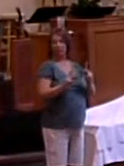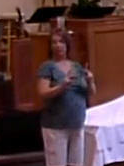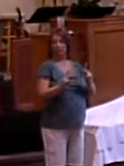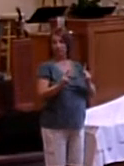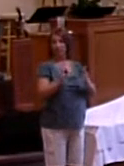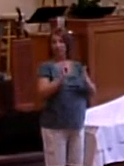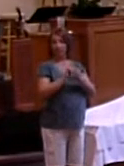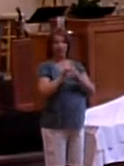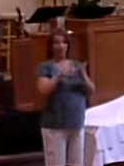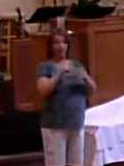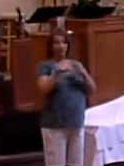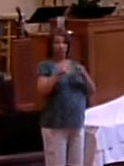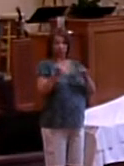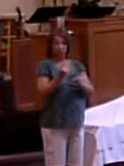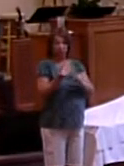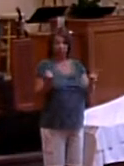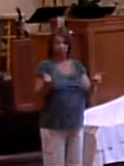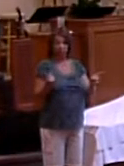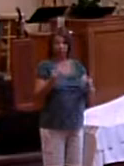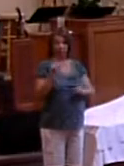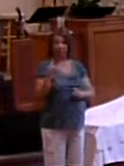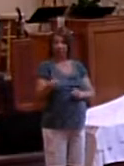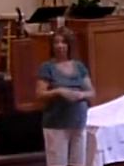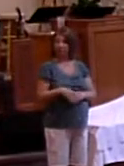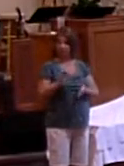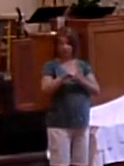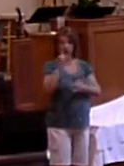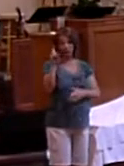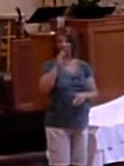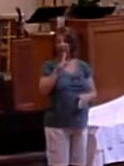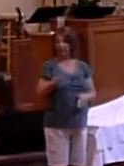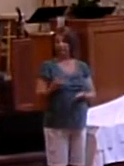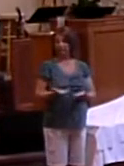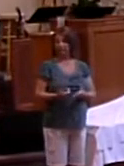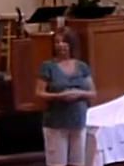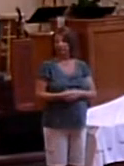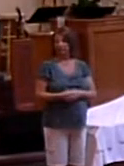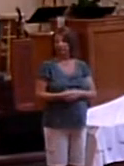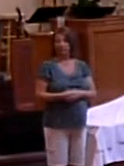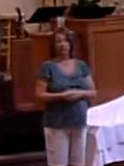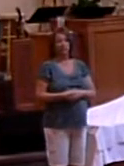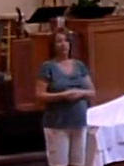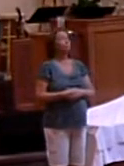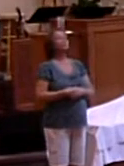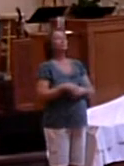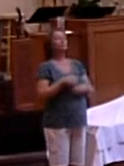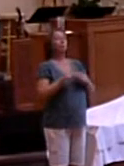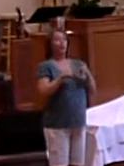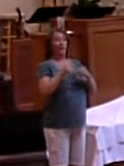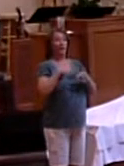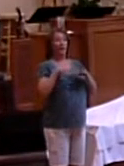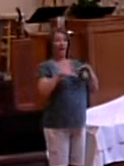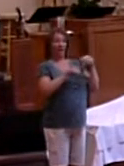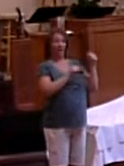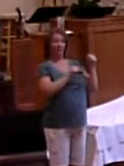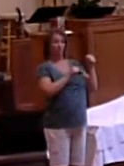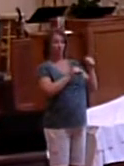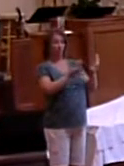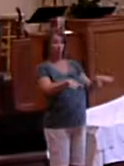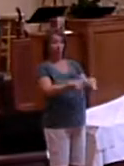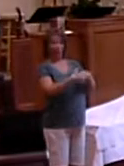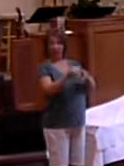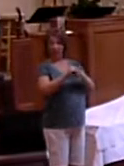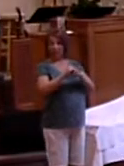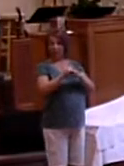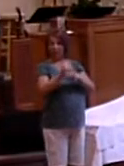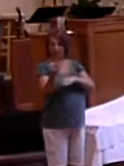it's all about, right? And that's what it should be about. So whenever I left the wedding rehearsal on